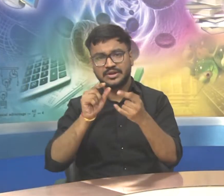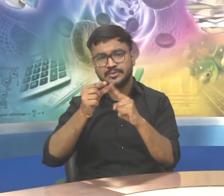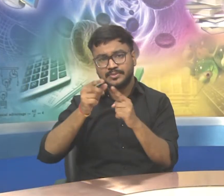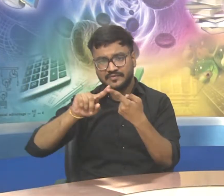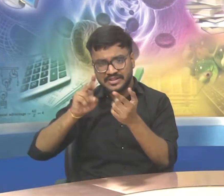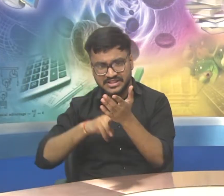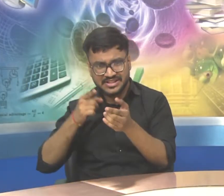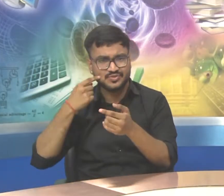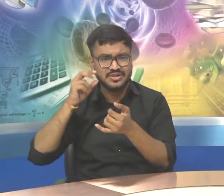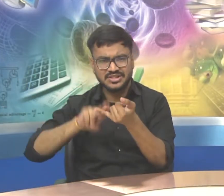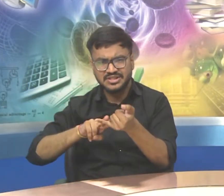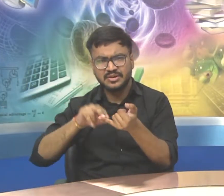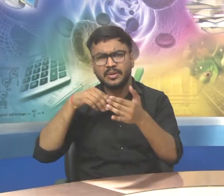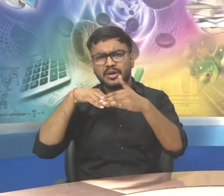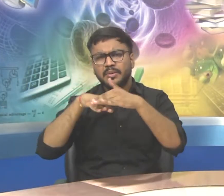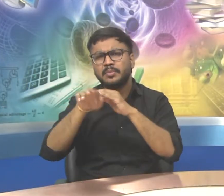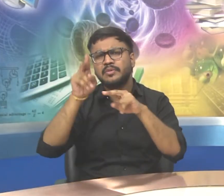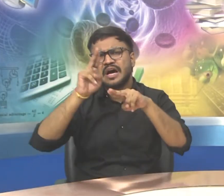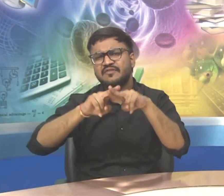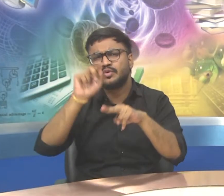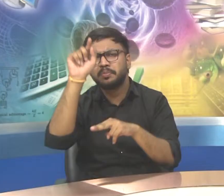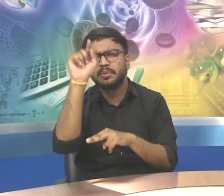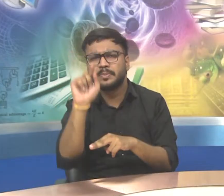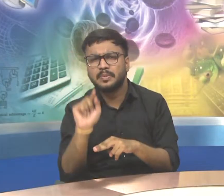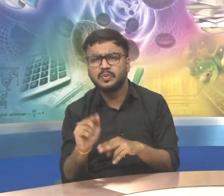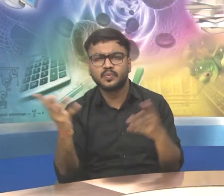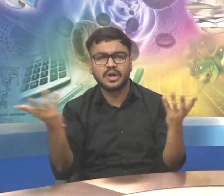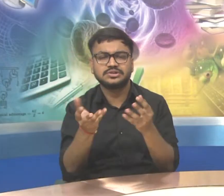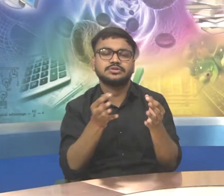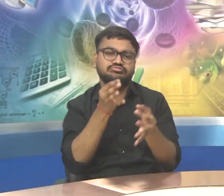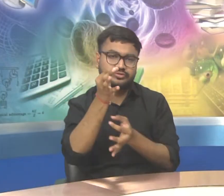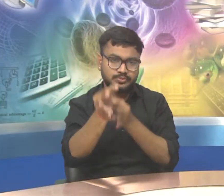Now we will look the features of suspensions.